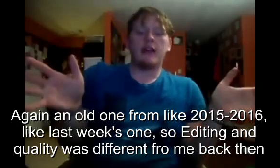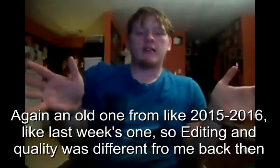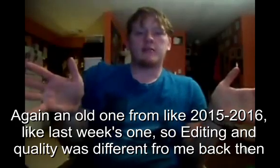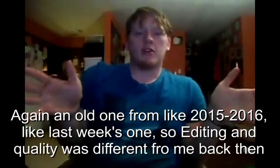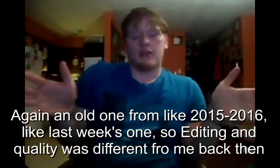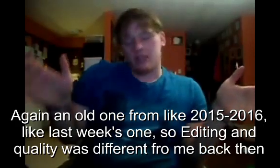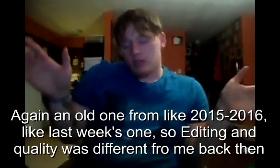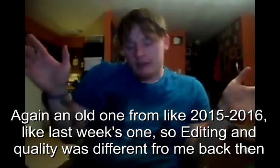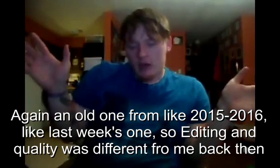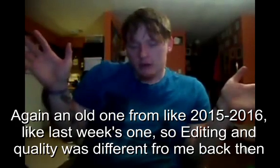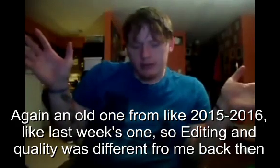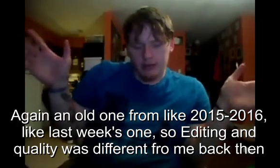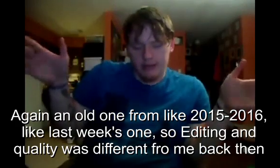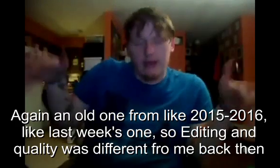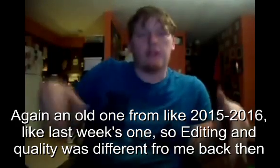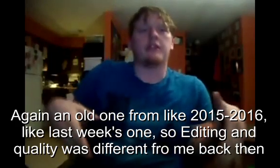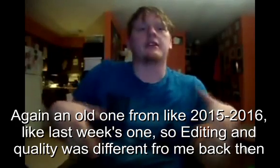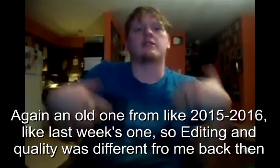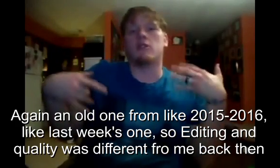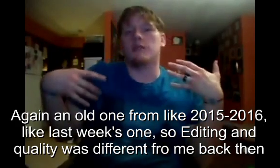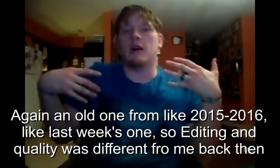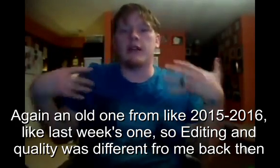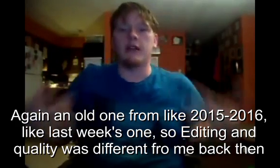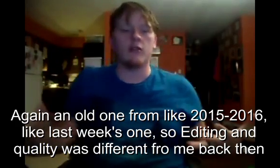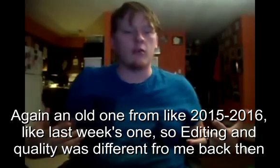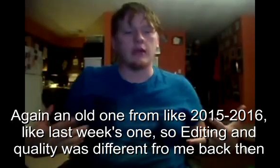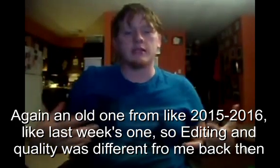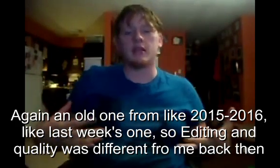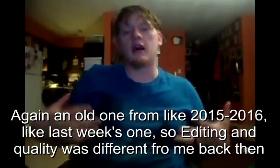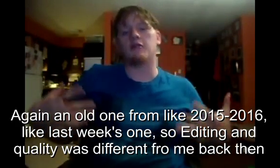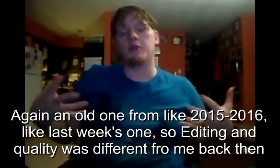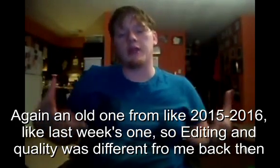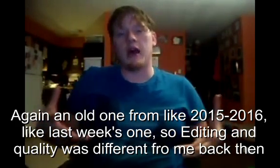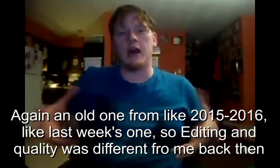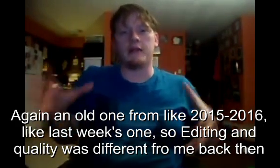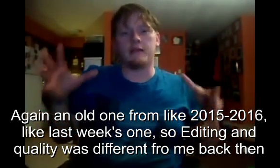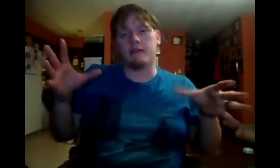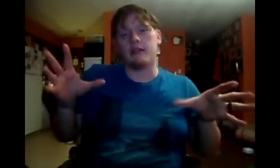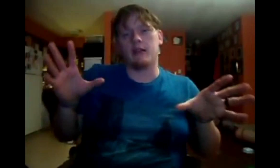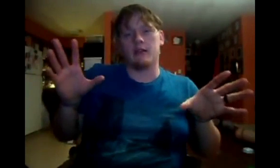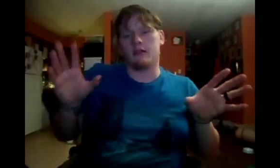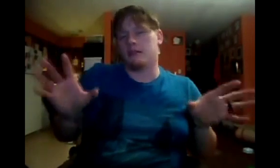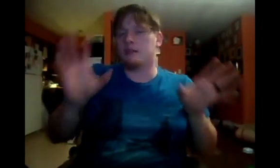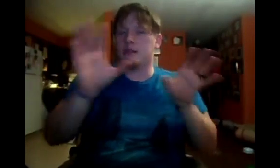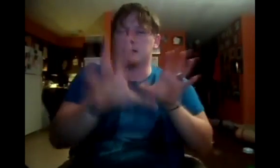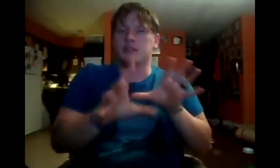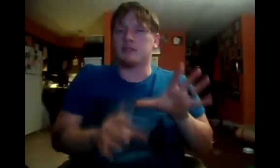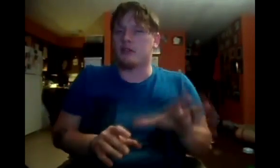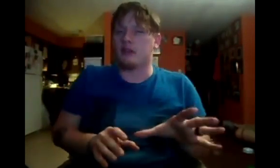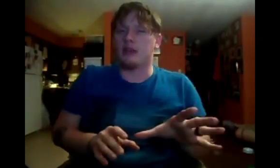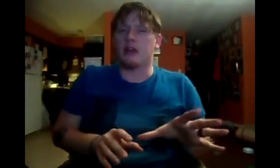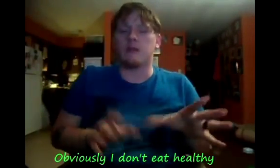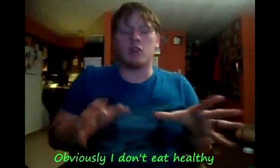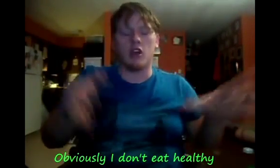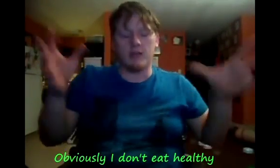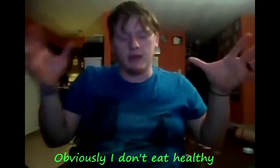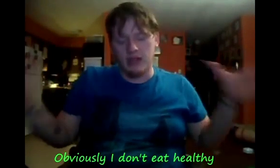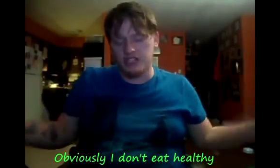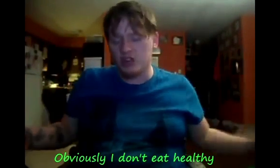Today's episode is all about the healthiness, all about eating the right stuff, but not in the sense you're thinking. I'm talking about like